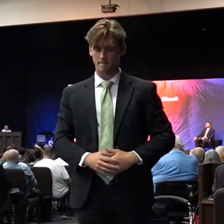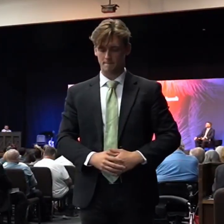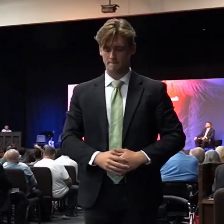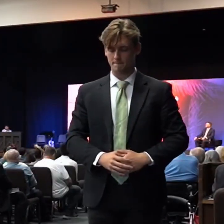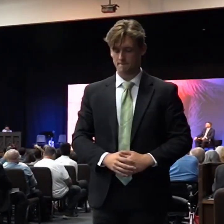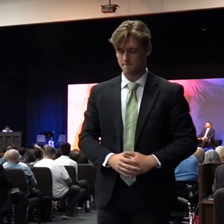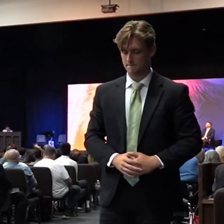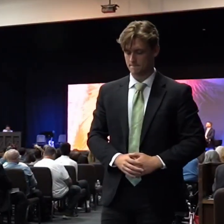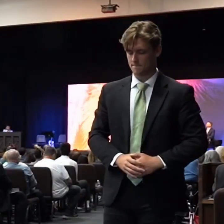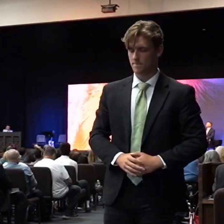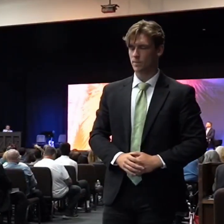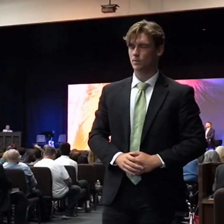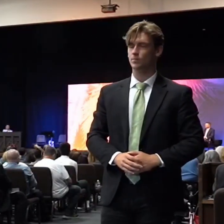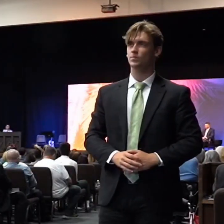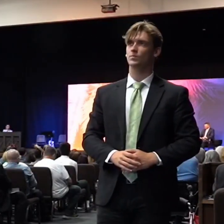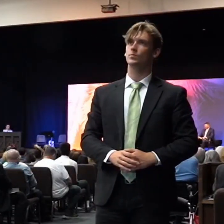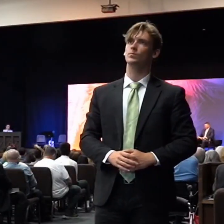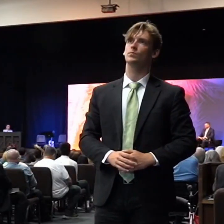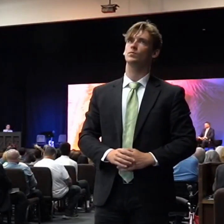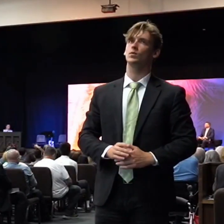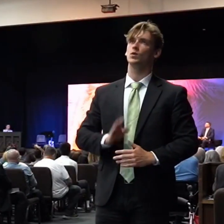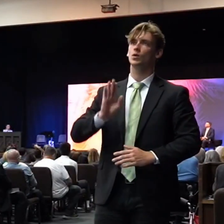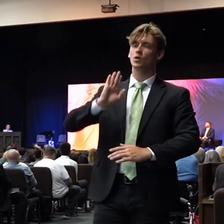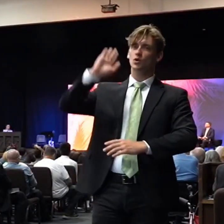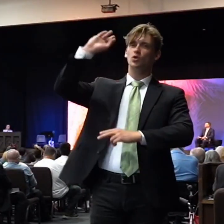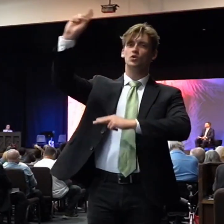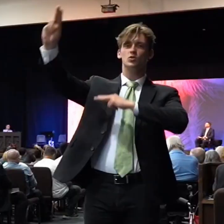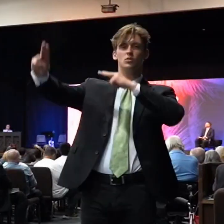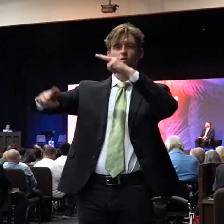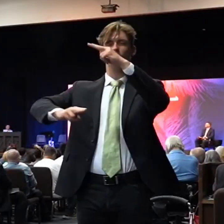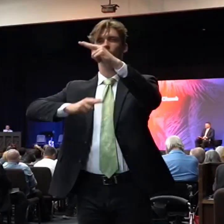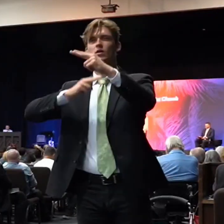Worthy is your name,